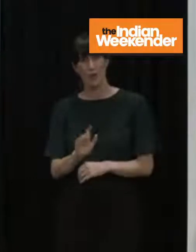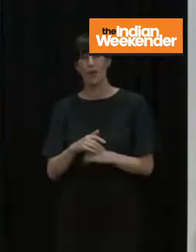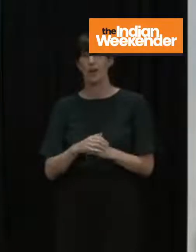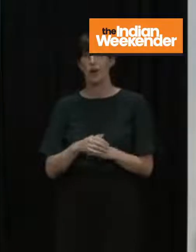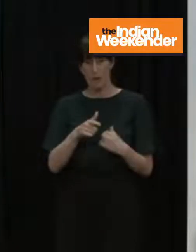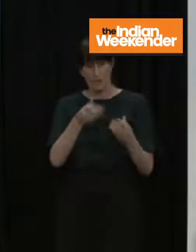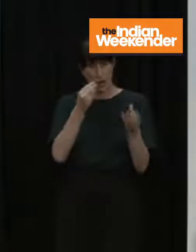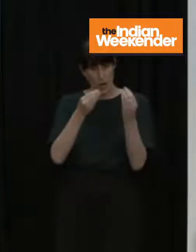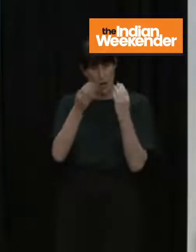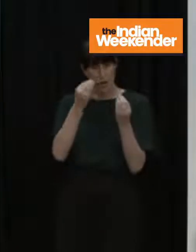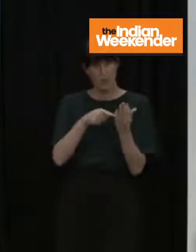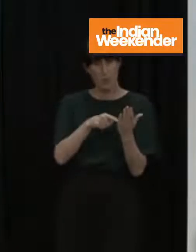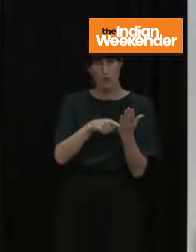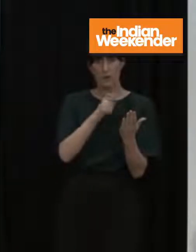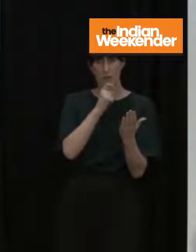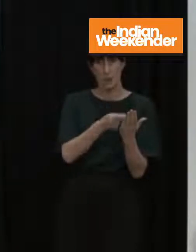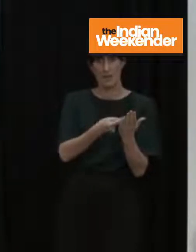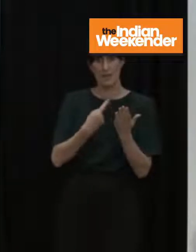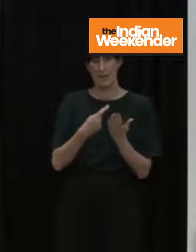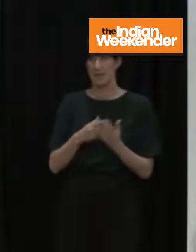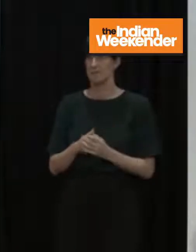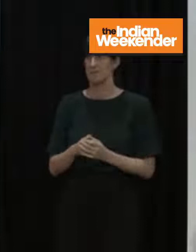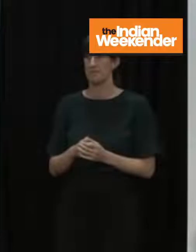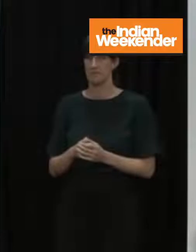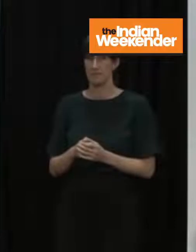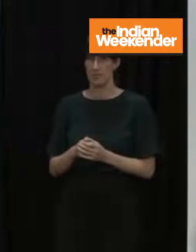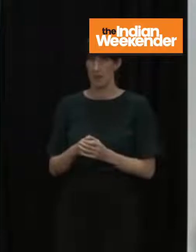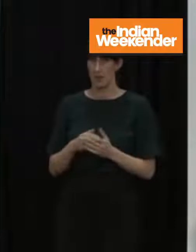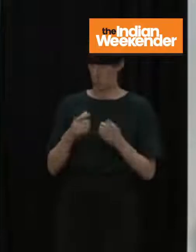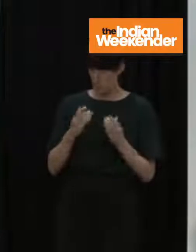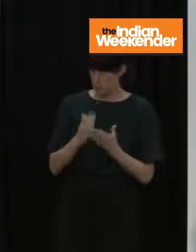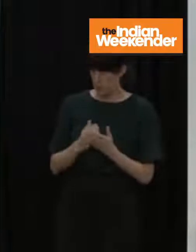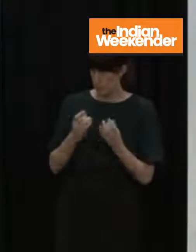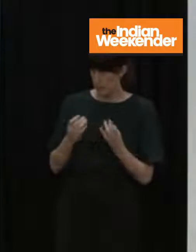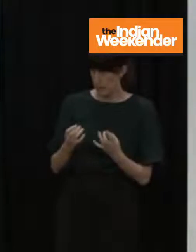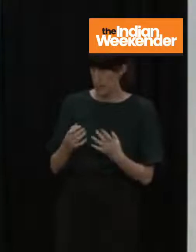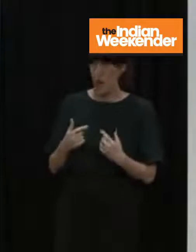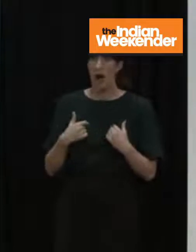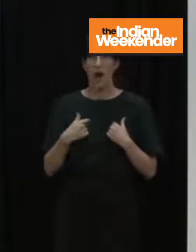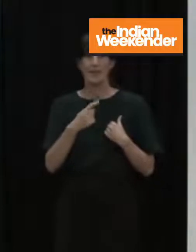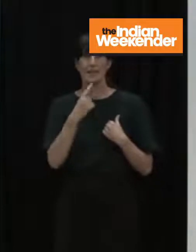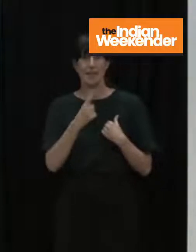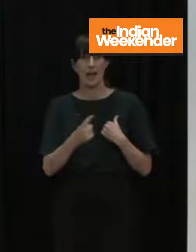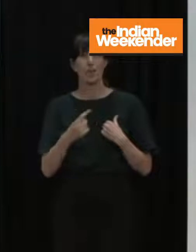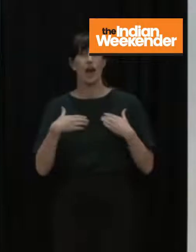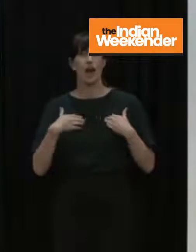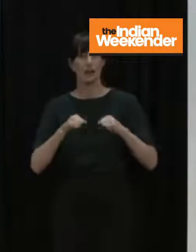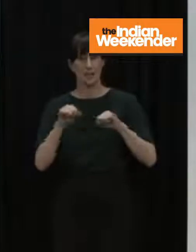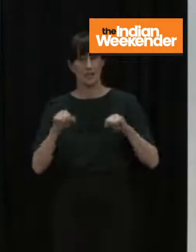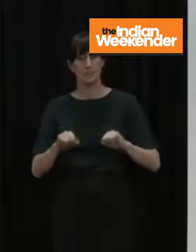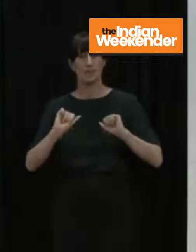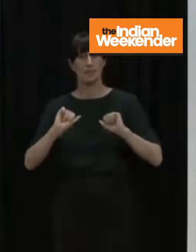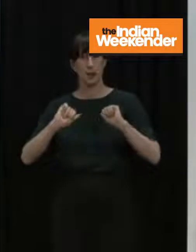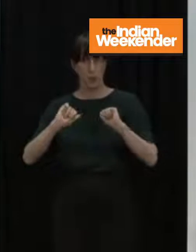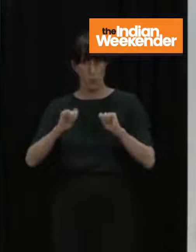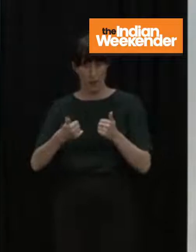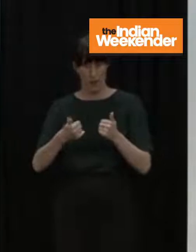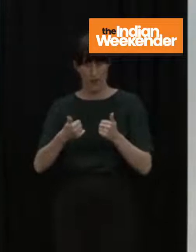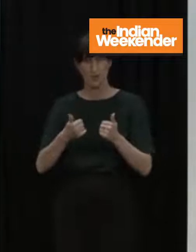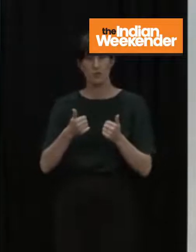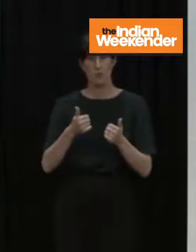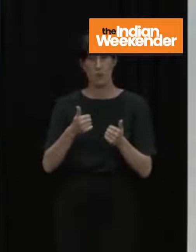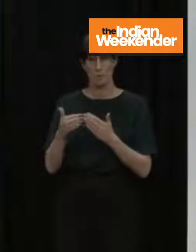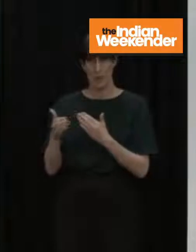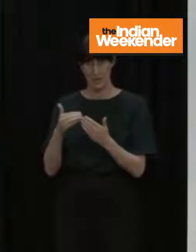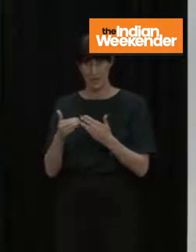put forward. You maintain you were prepared for Delta? I maintain that the health system has done well in managing an outbreak of Delta. I acknowledge